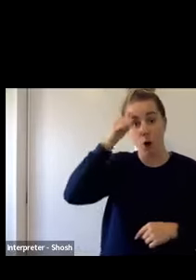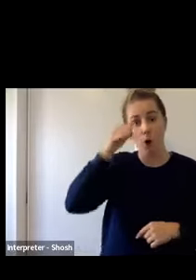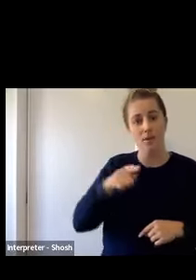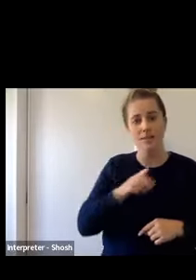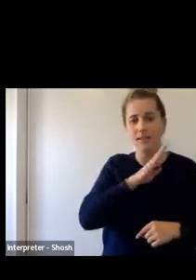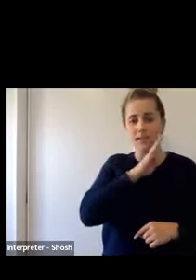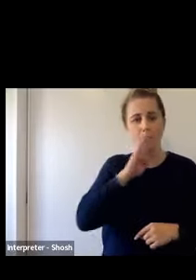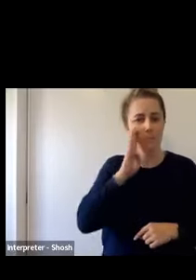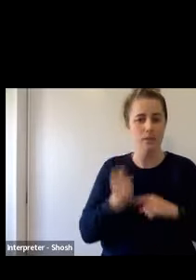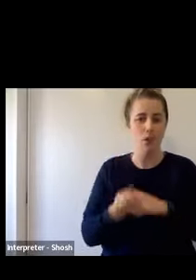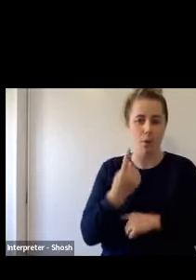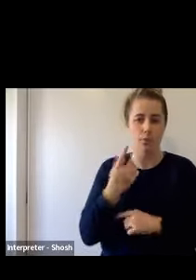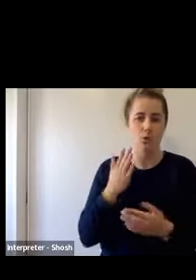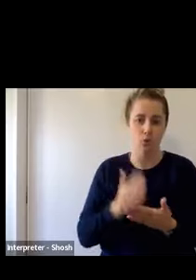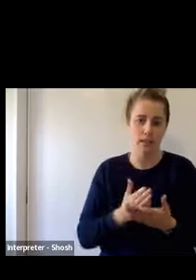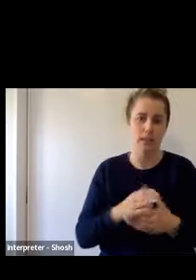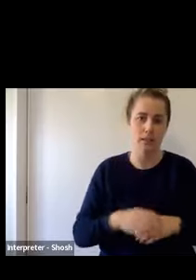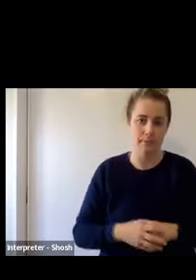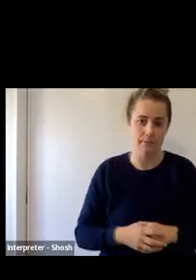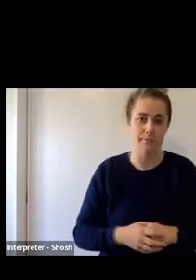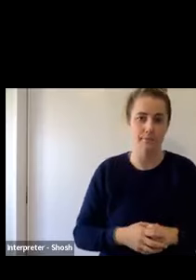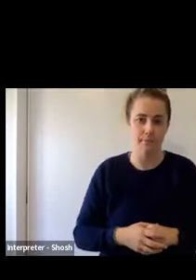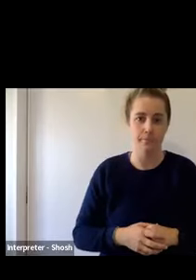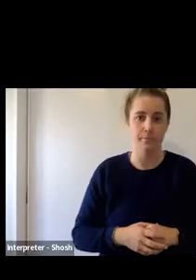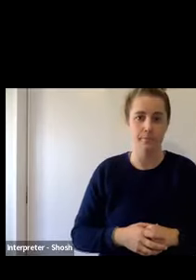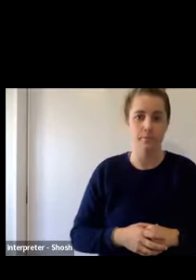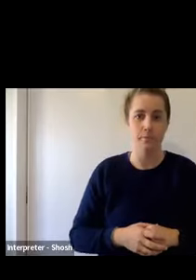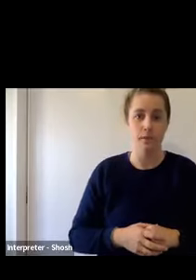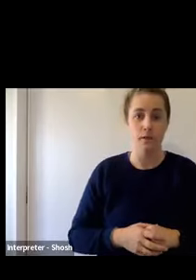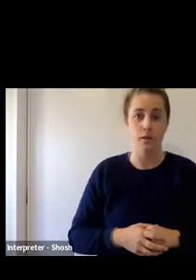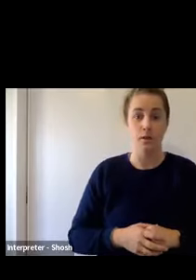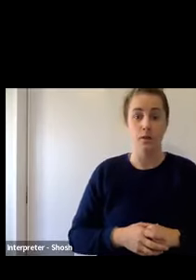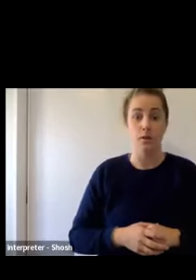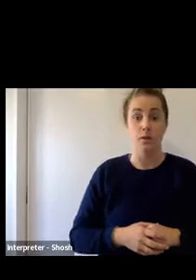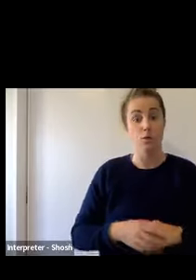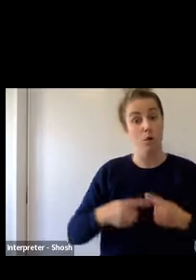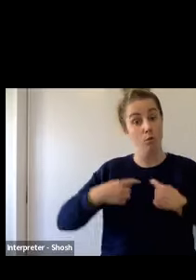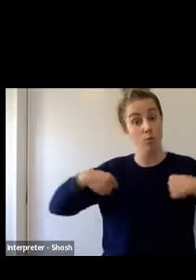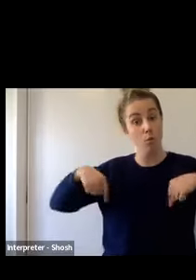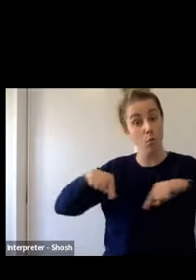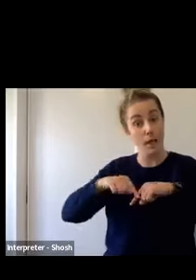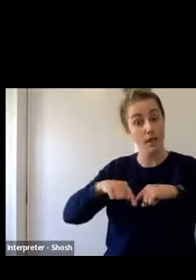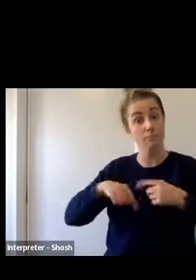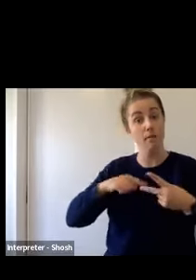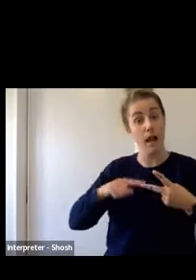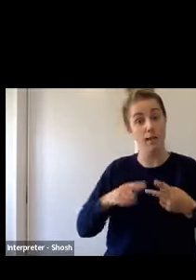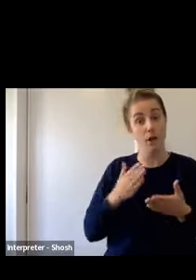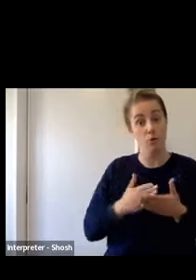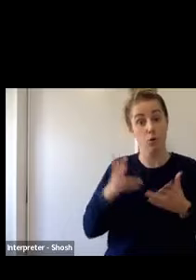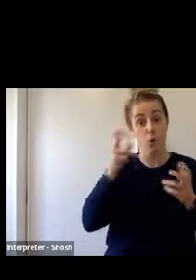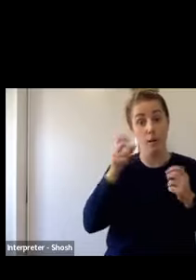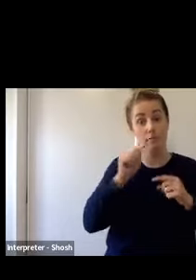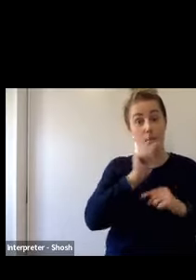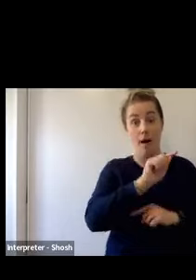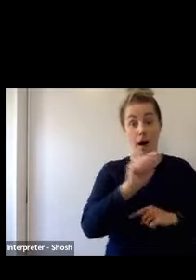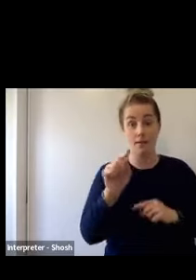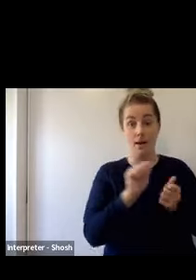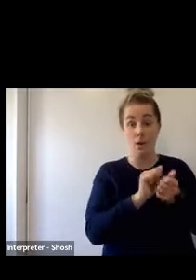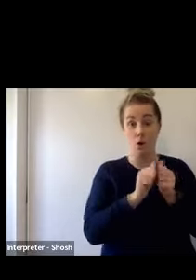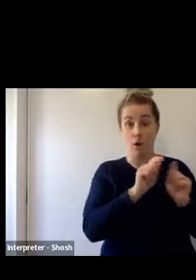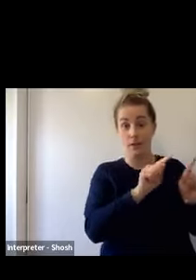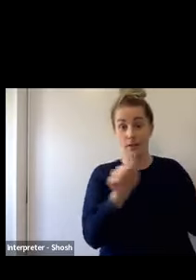missed opportunity. And so what ourselves, and I'm sure you'll hear our other